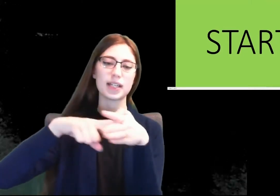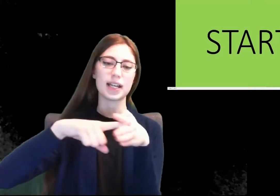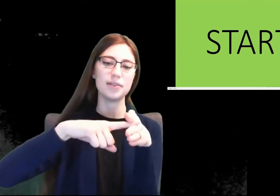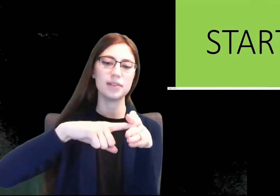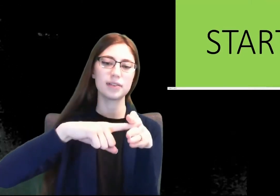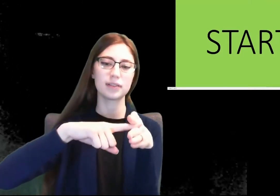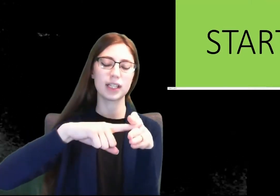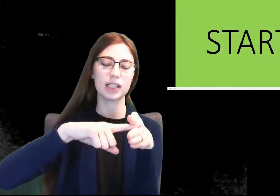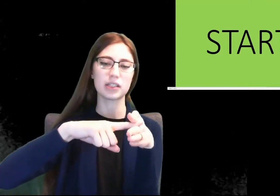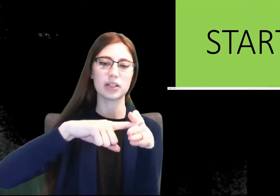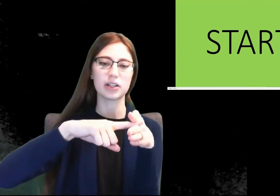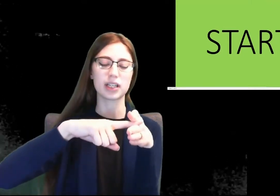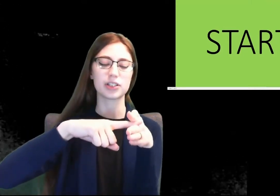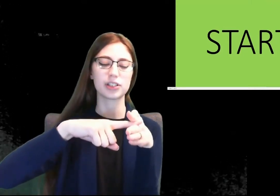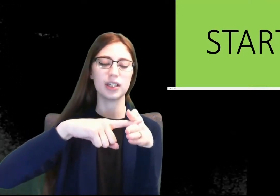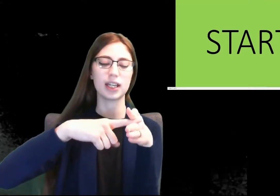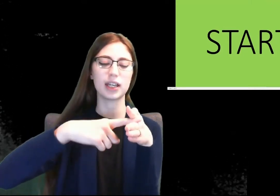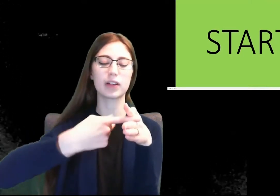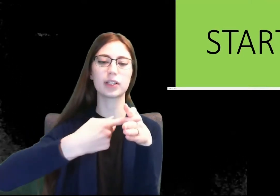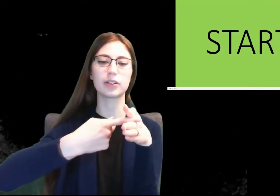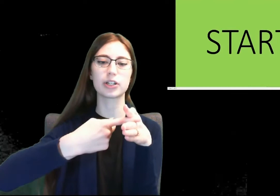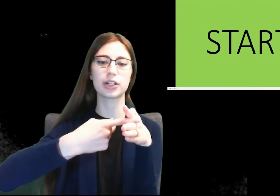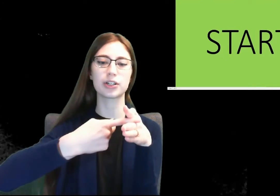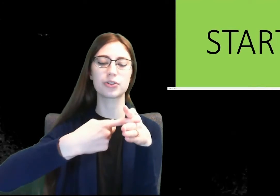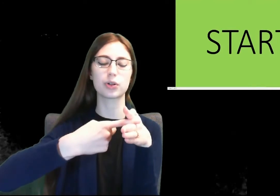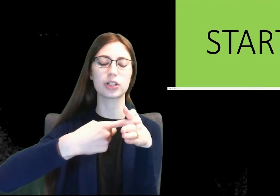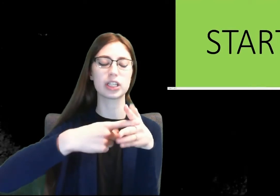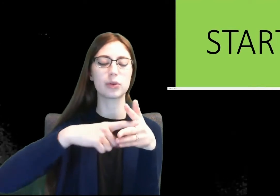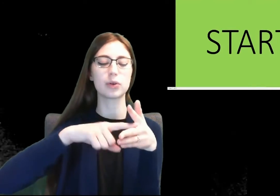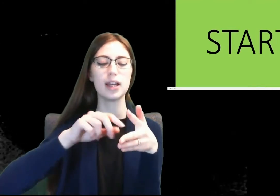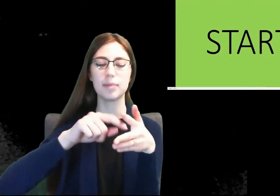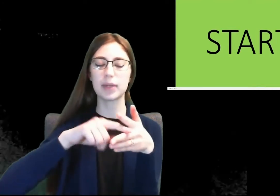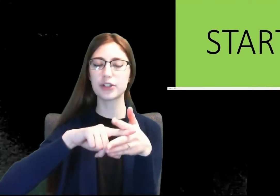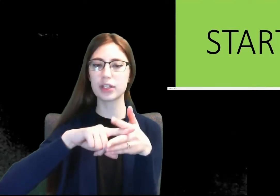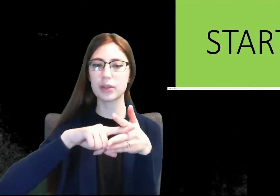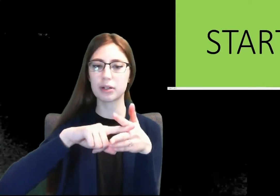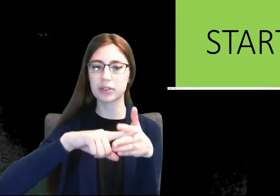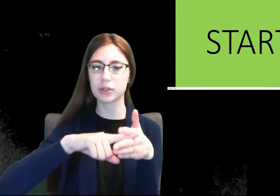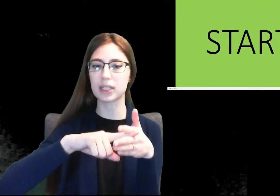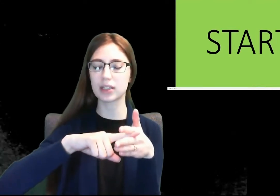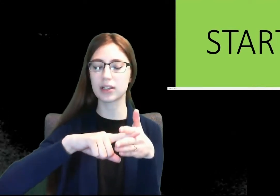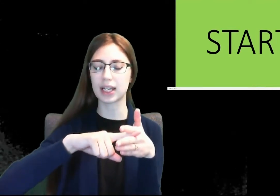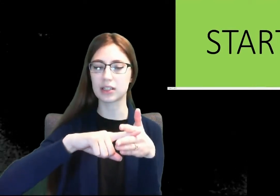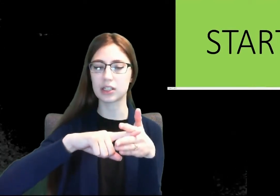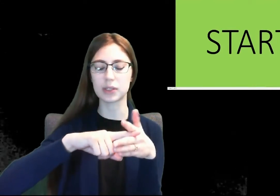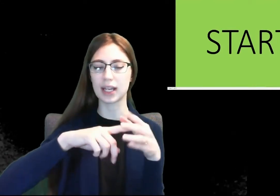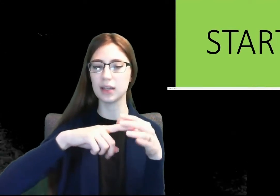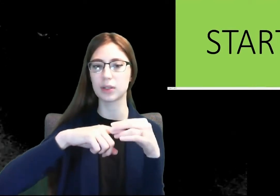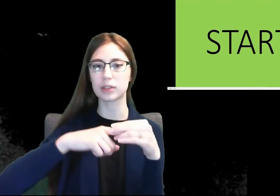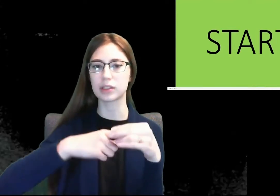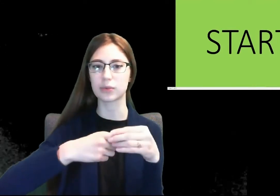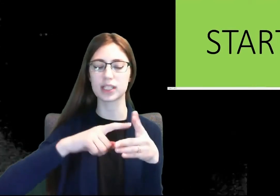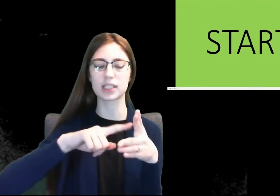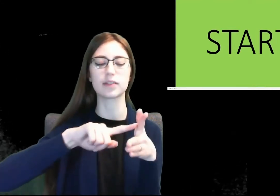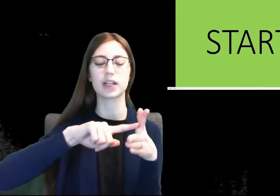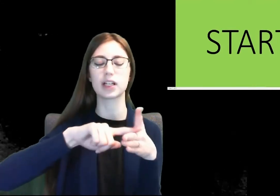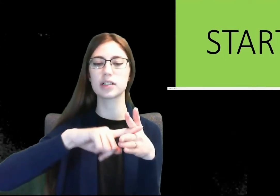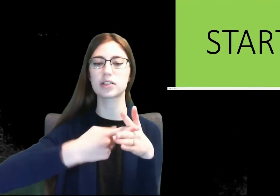down into your ignition and give it a little turn towards you. Make sure that you aren't squeezing your hand too tight. We don't want to twist our fingers. It should be